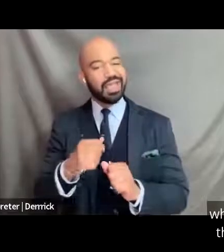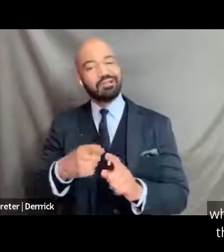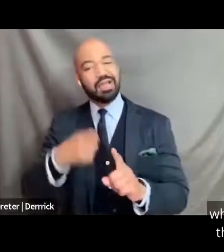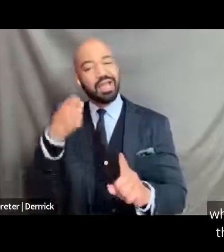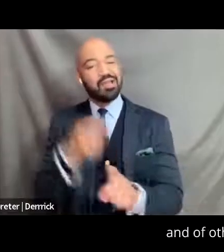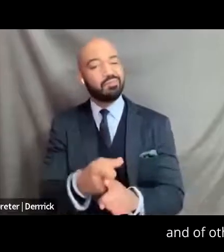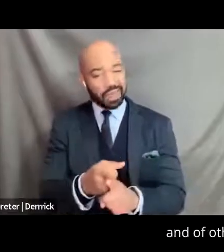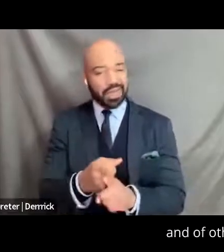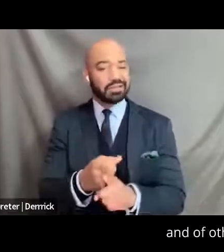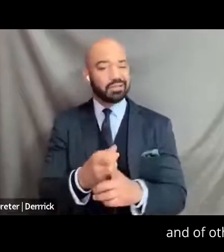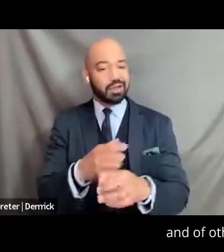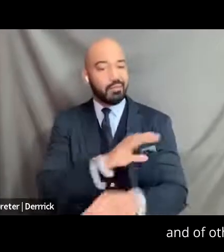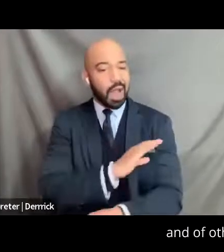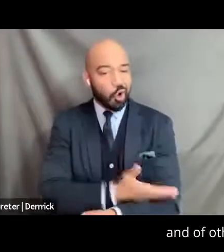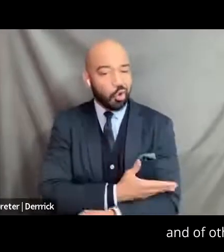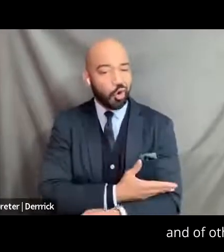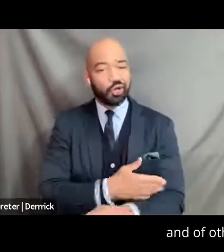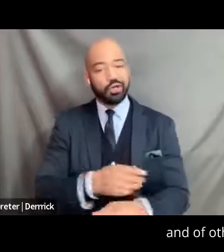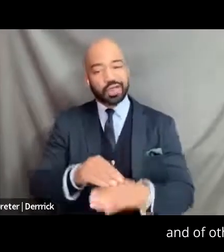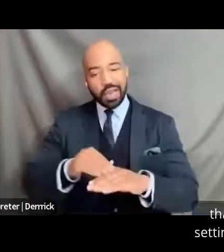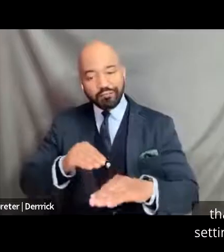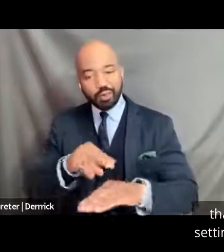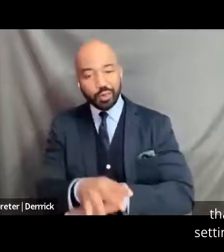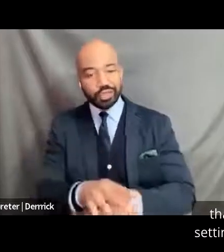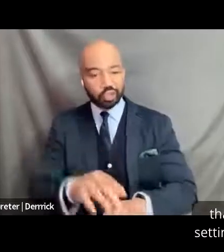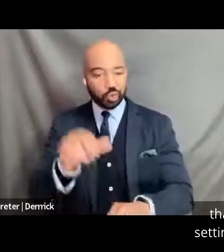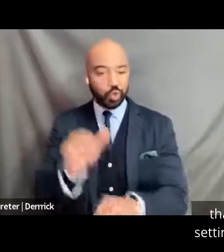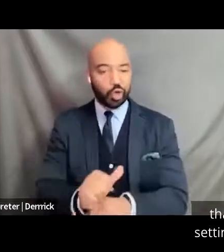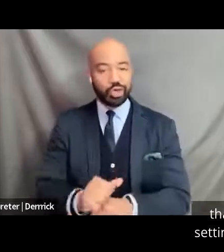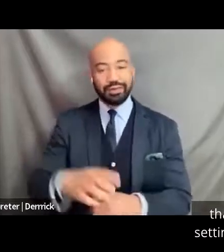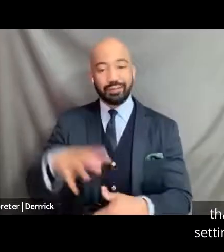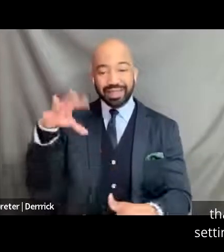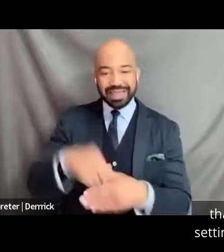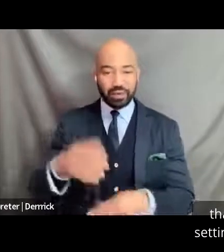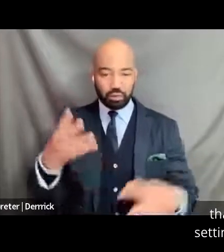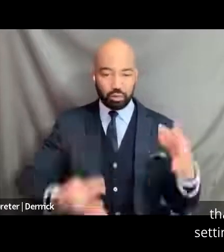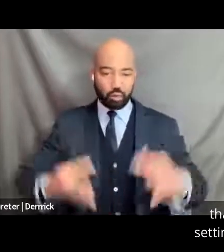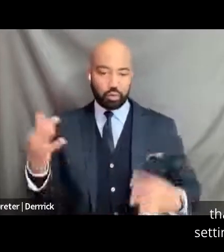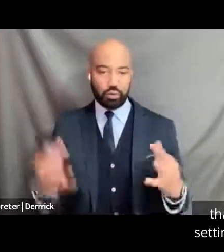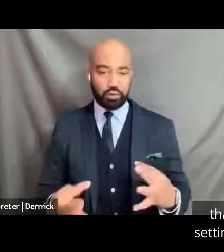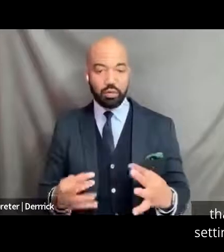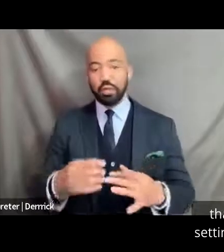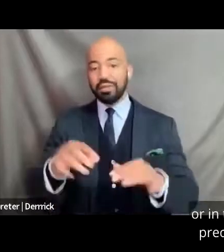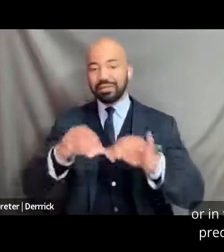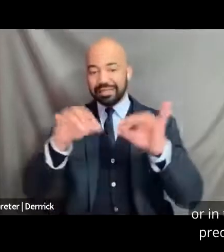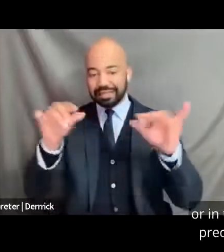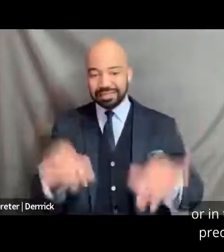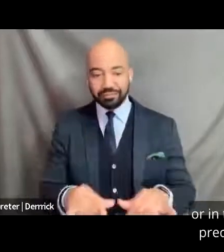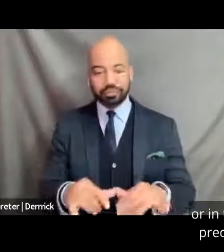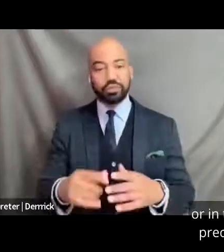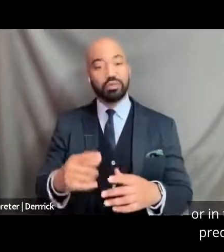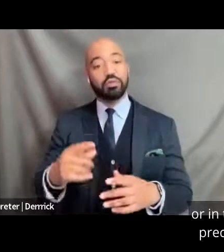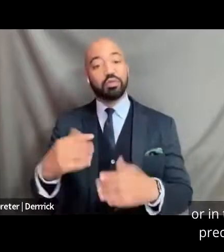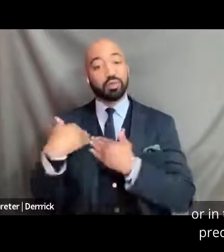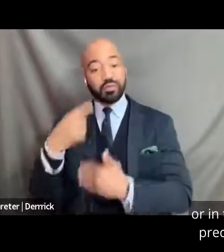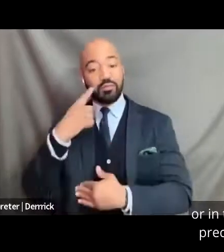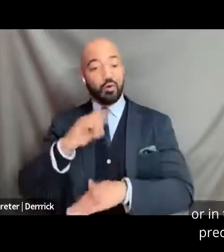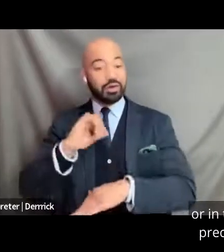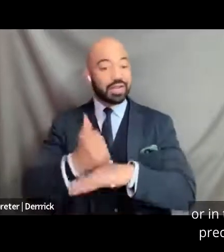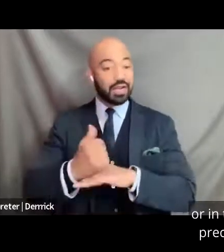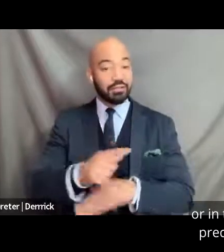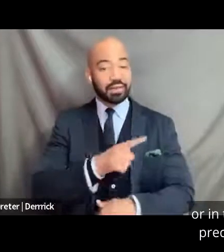court and of other institutions in this nation that are responsible for setting legislative regulatory or in this case